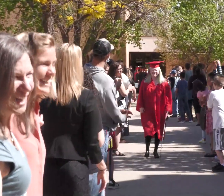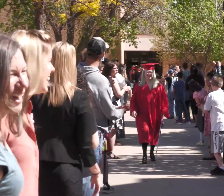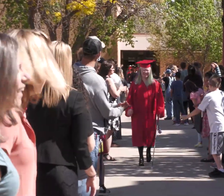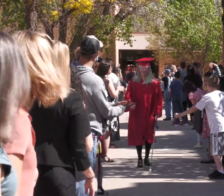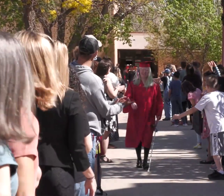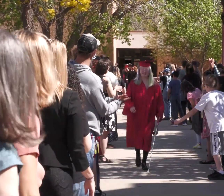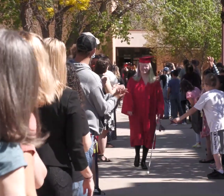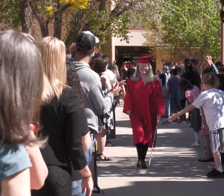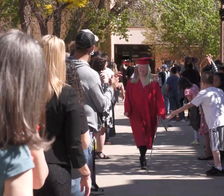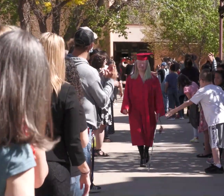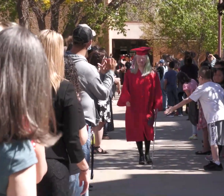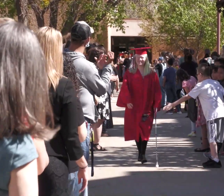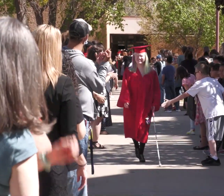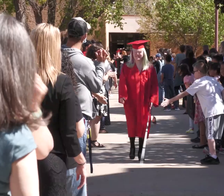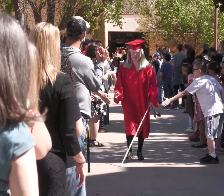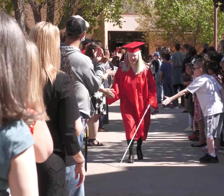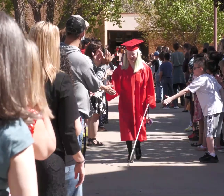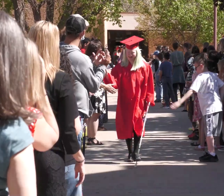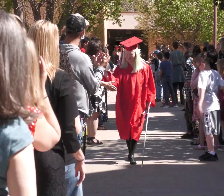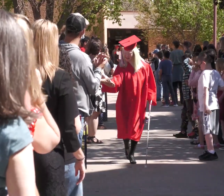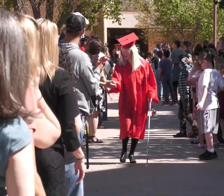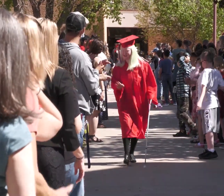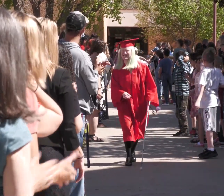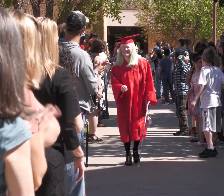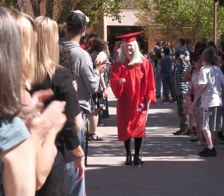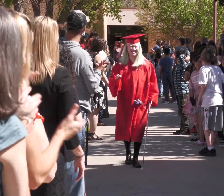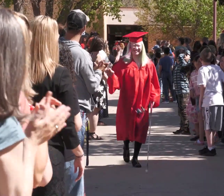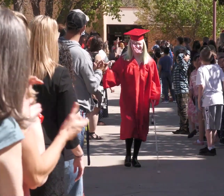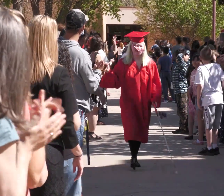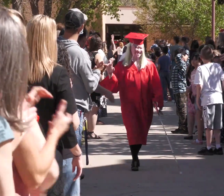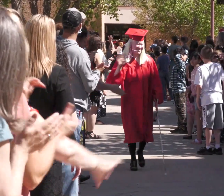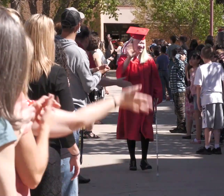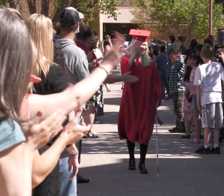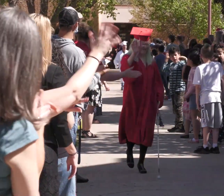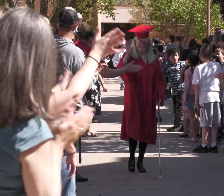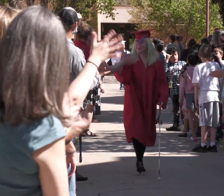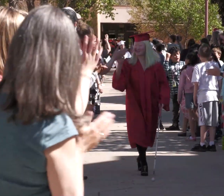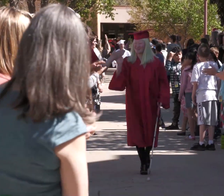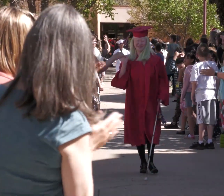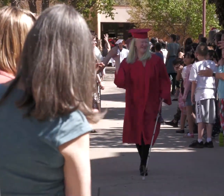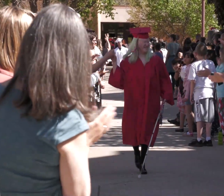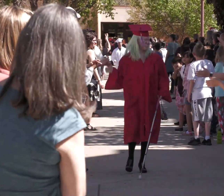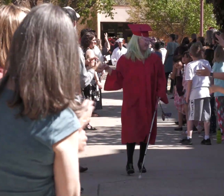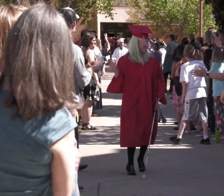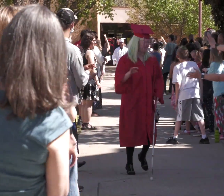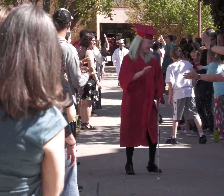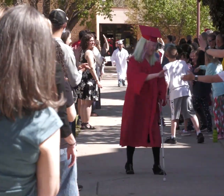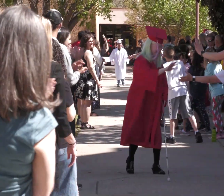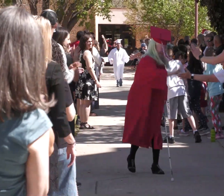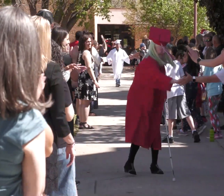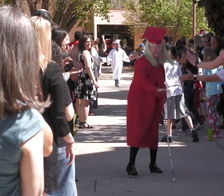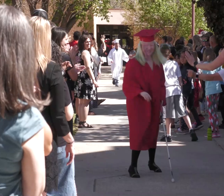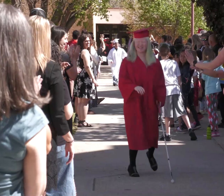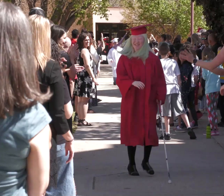Jasmine Drummond walking down the sidewalk, high-fiving staff and students. She's waving.